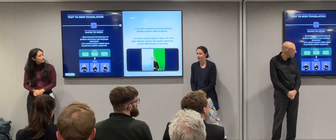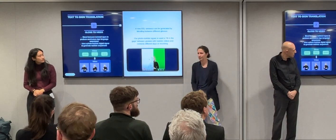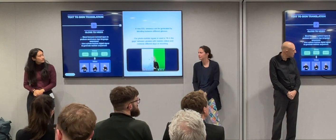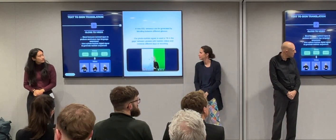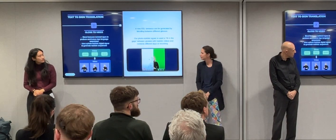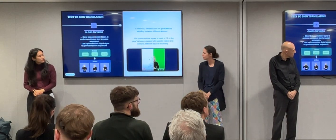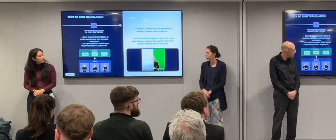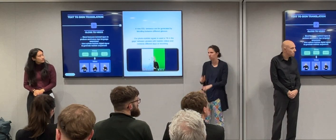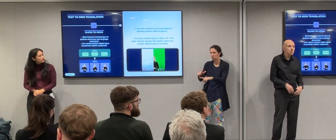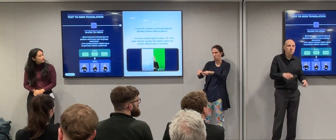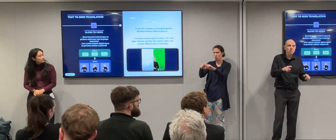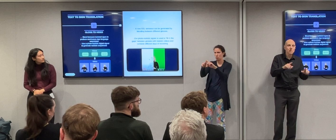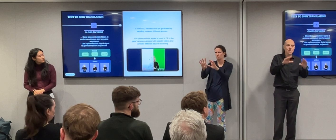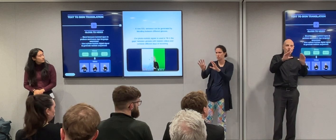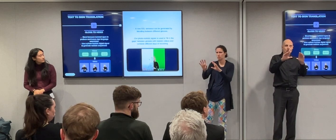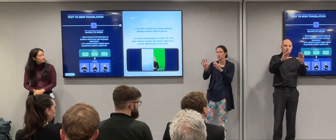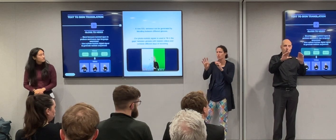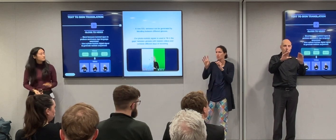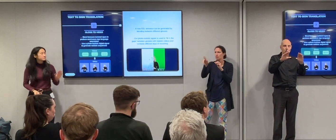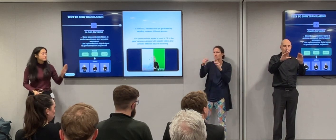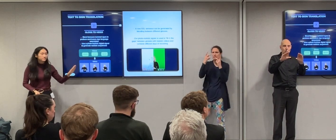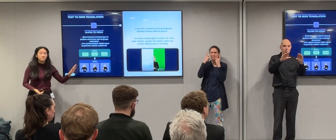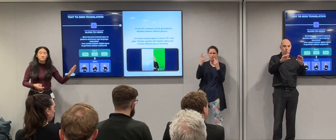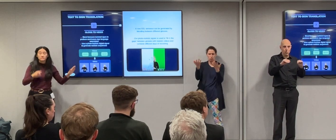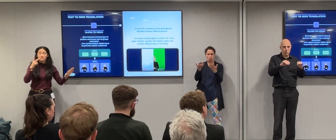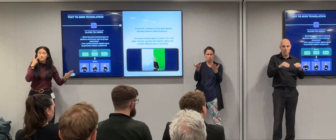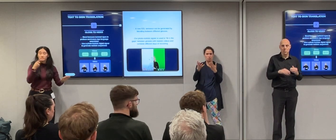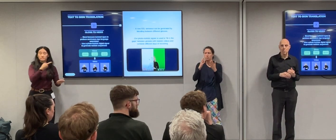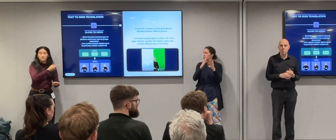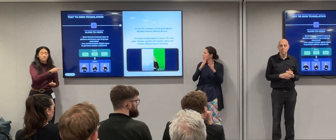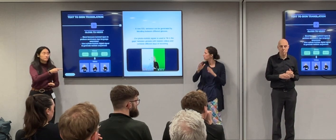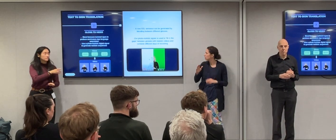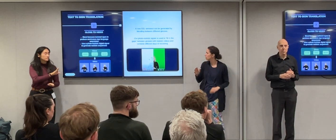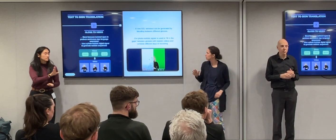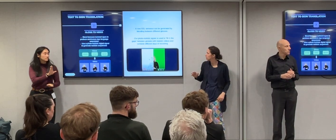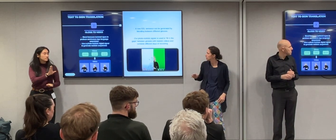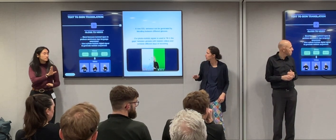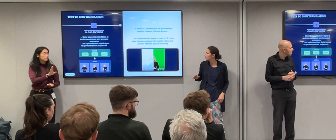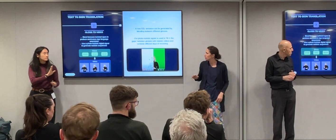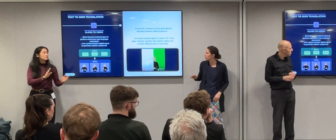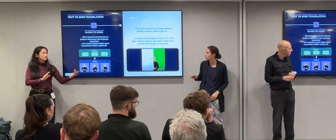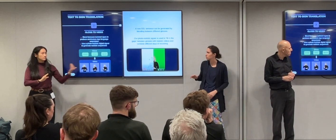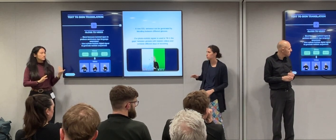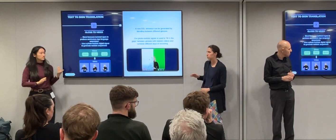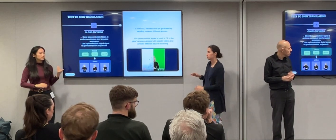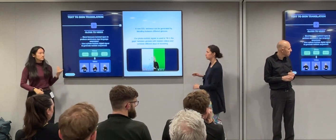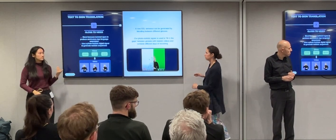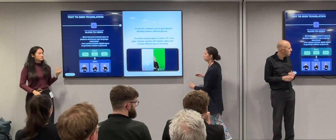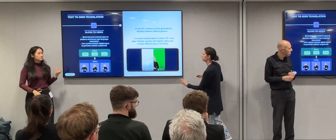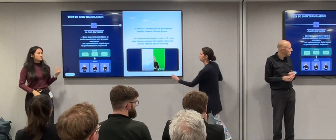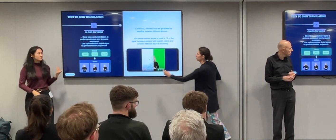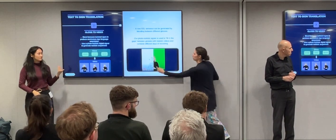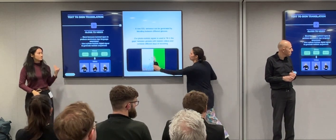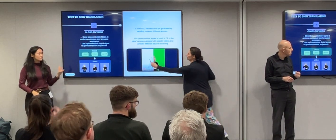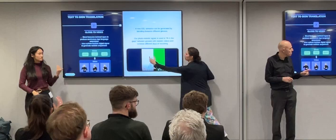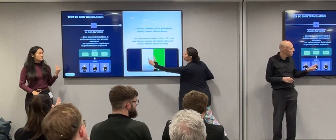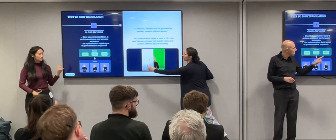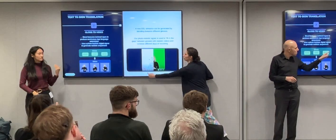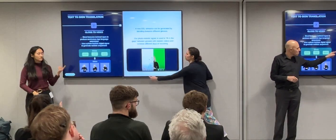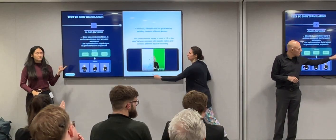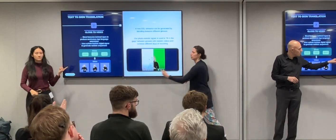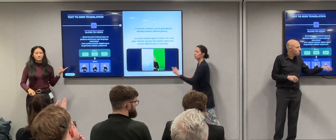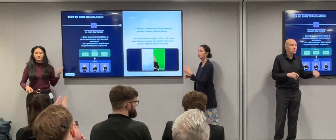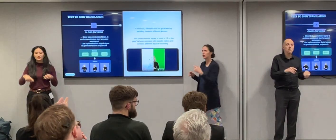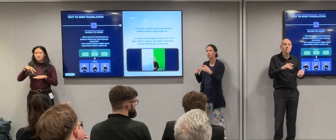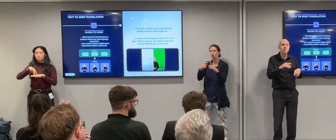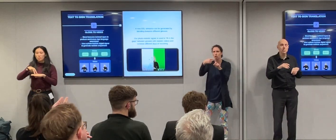Let me just pause that for a second. So what you're seeing here on the right, or on the left for you, on the left you'll see the pose representation,